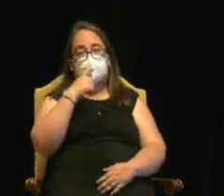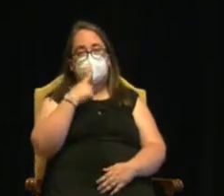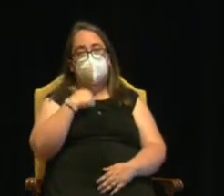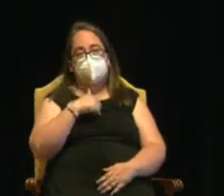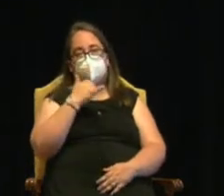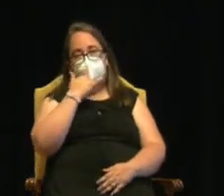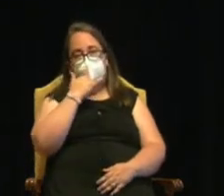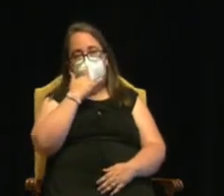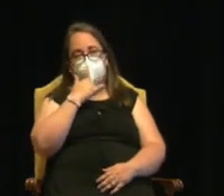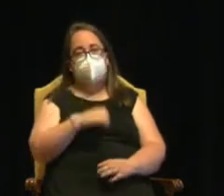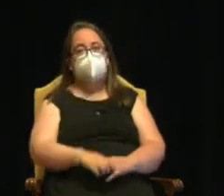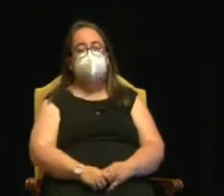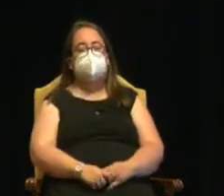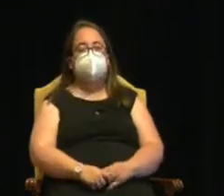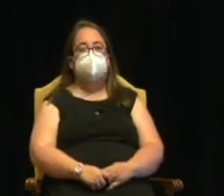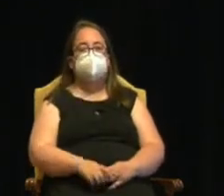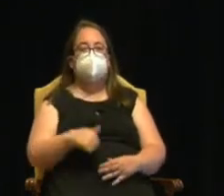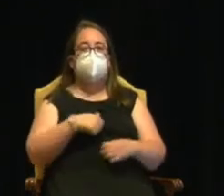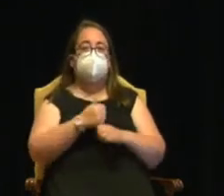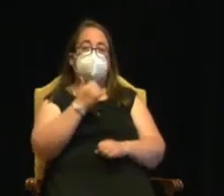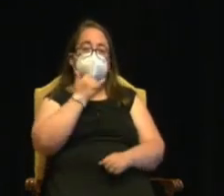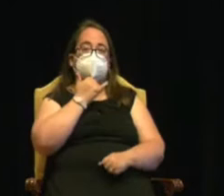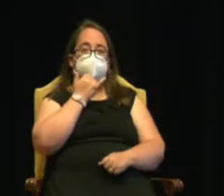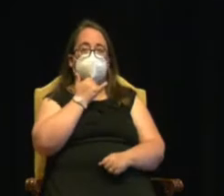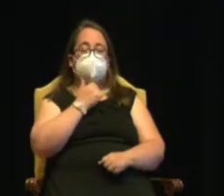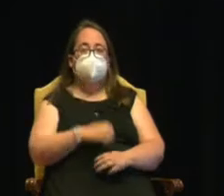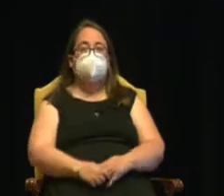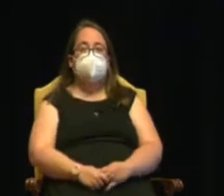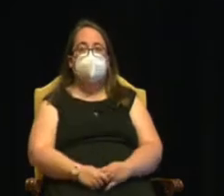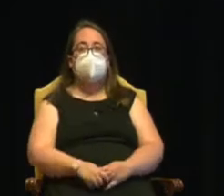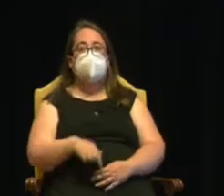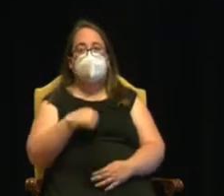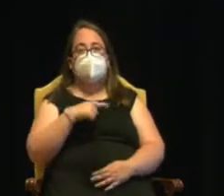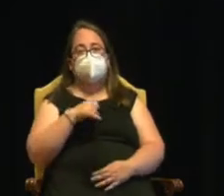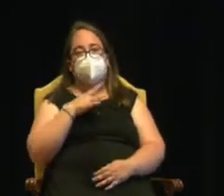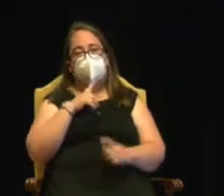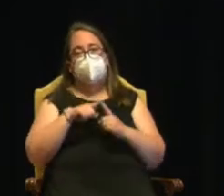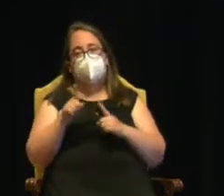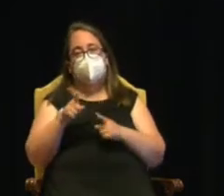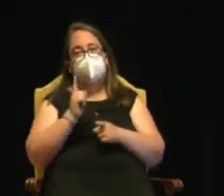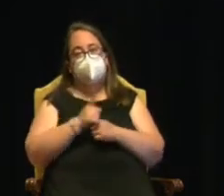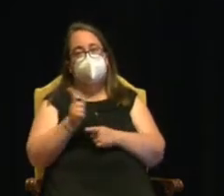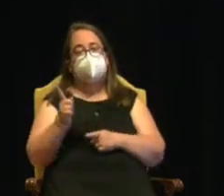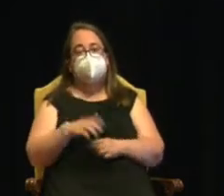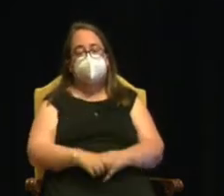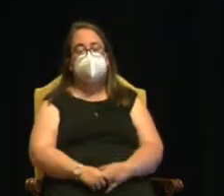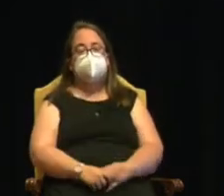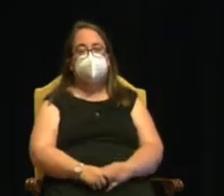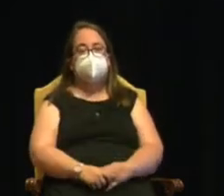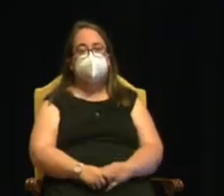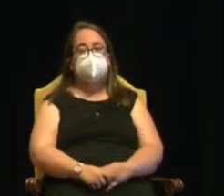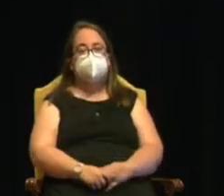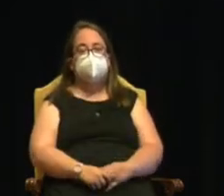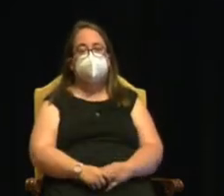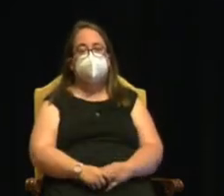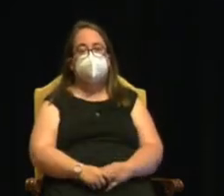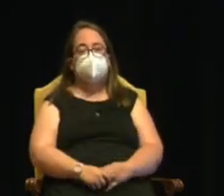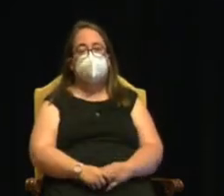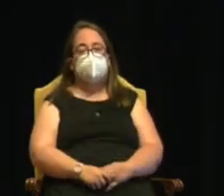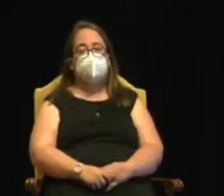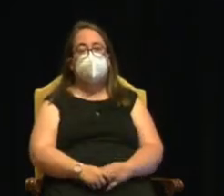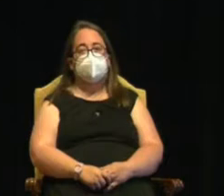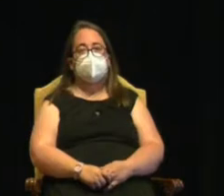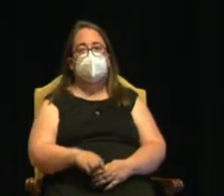wrong. I made a mistake, and I should have, and you are right. And